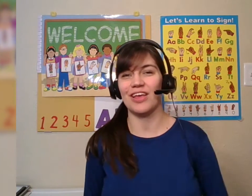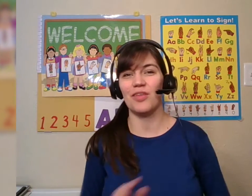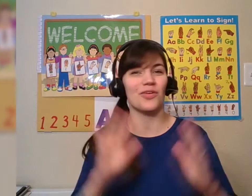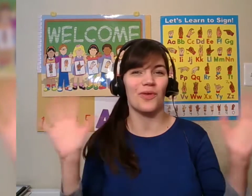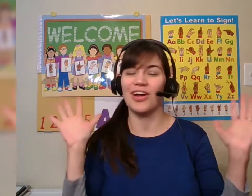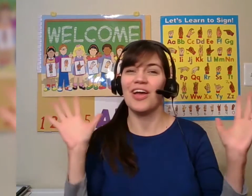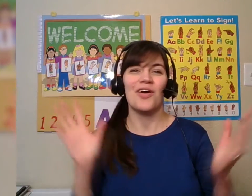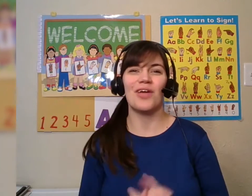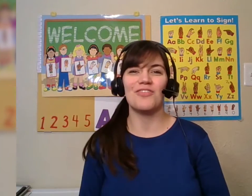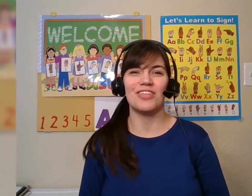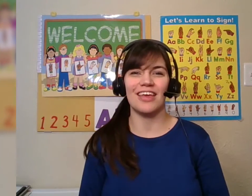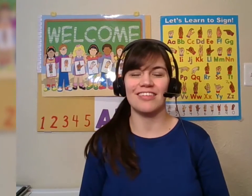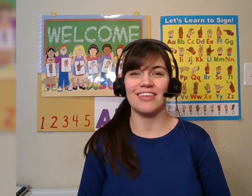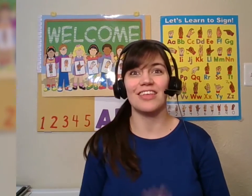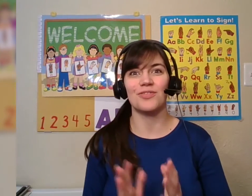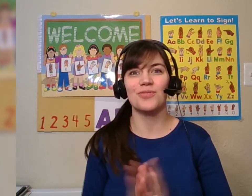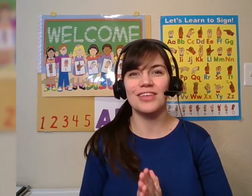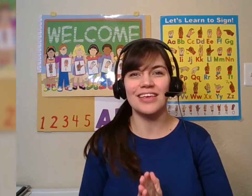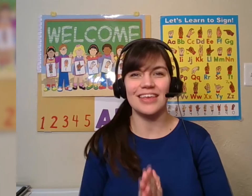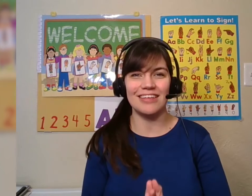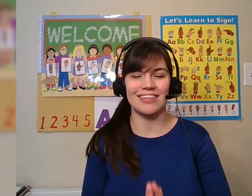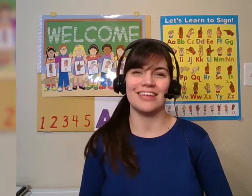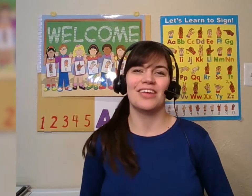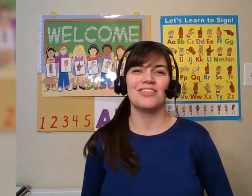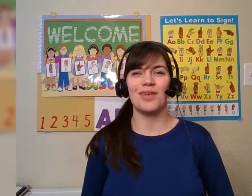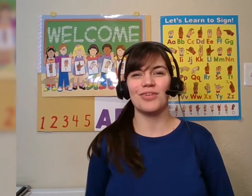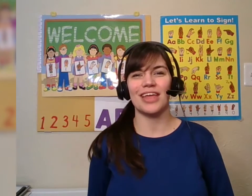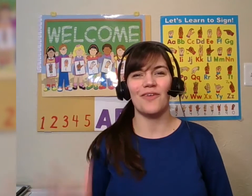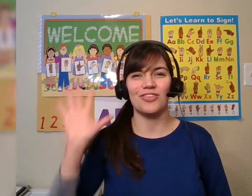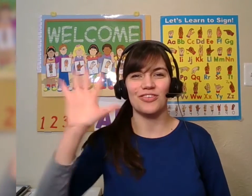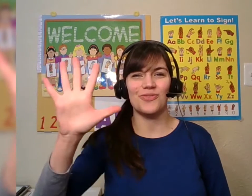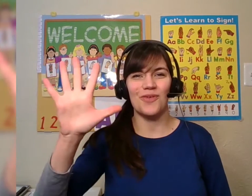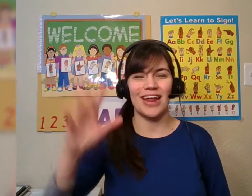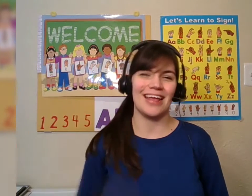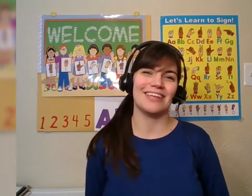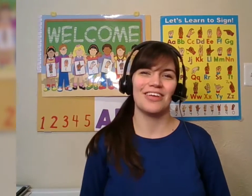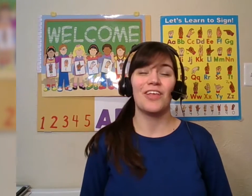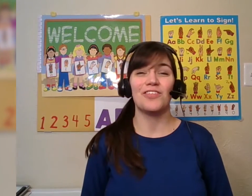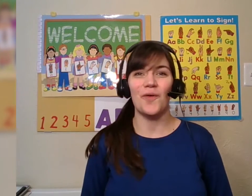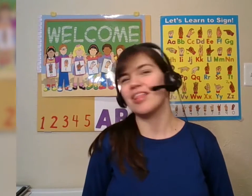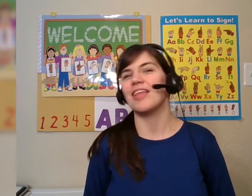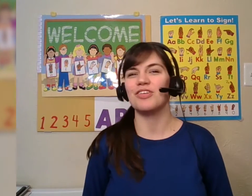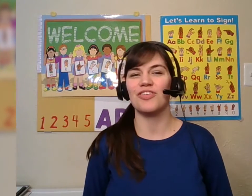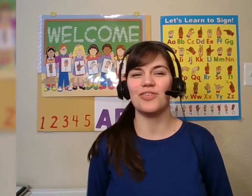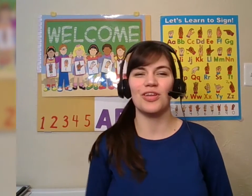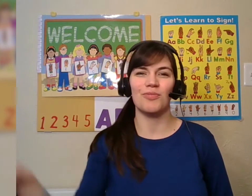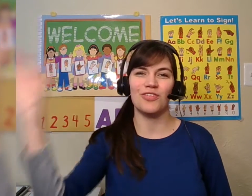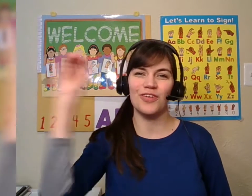other, or whatever the case is. It's really easy to be able to count with just one hand. So let me show you the numbers. First